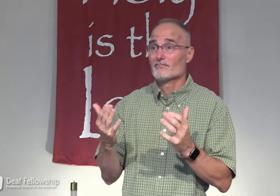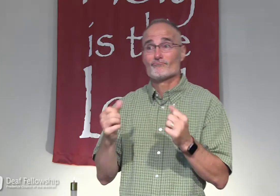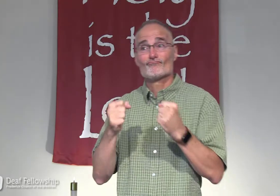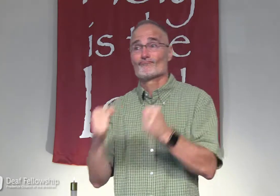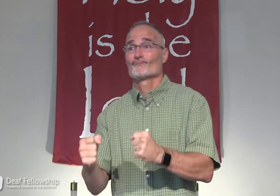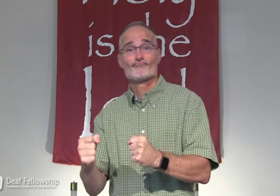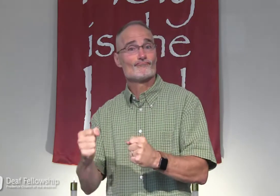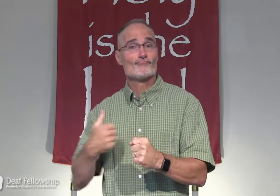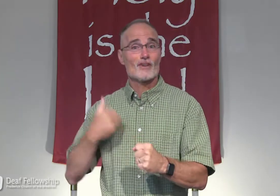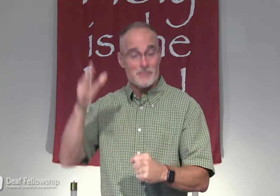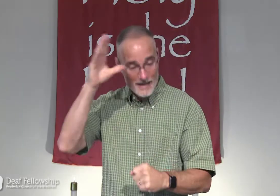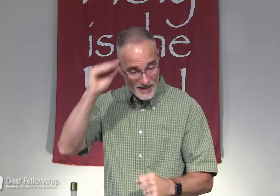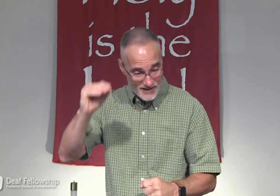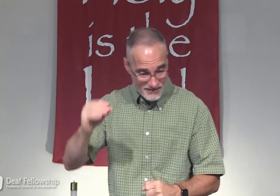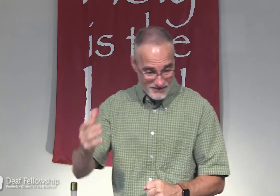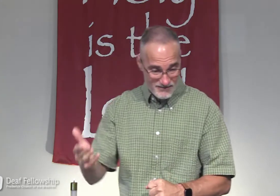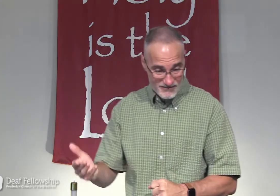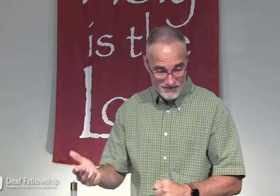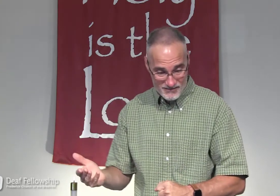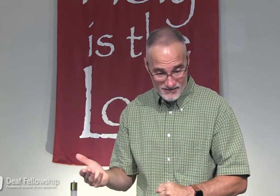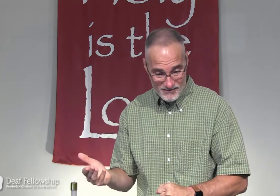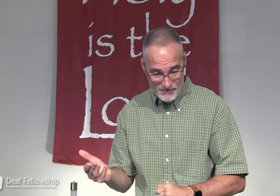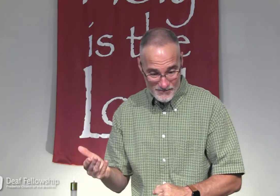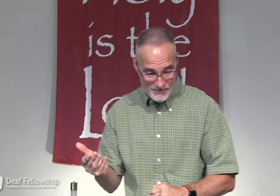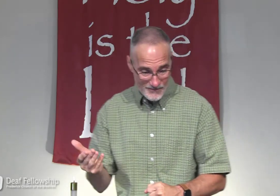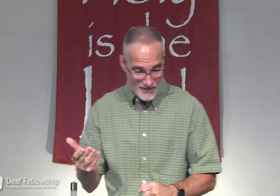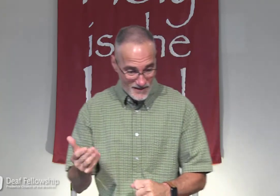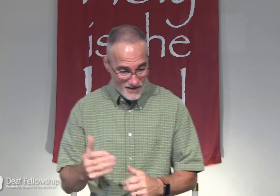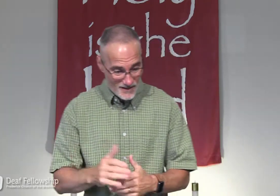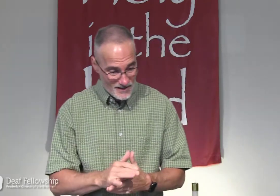grow, to become a strong young man.